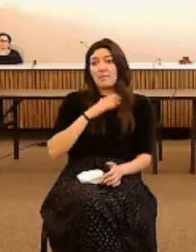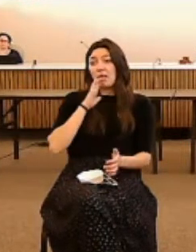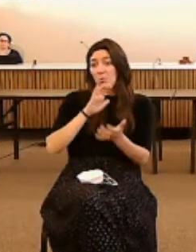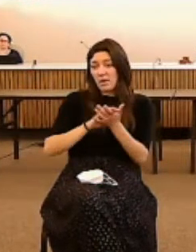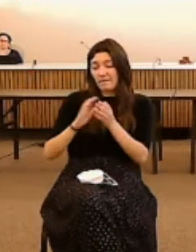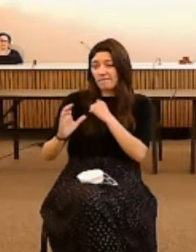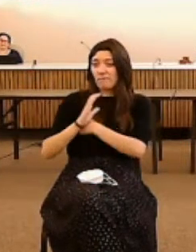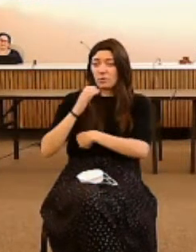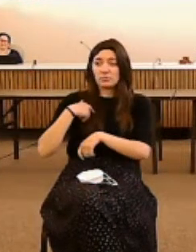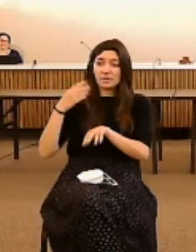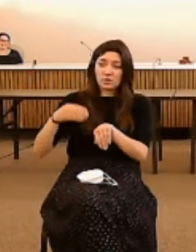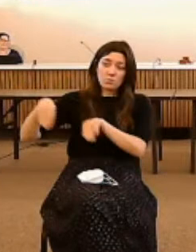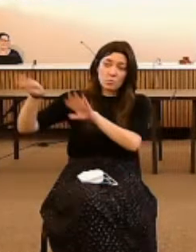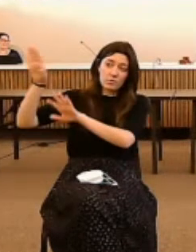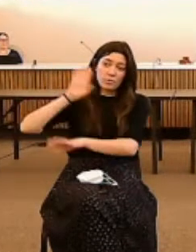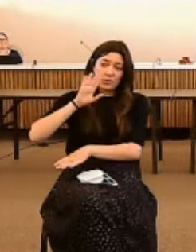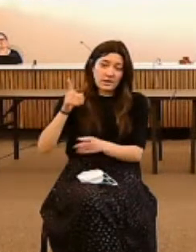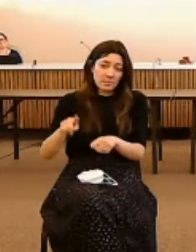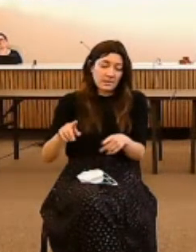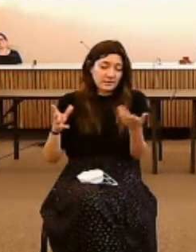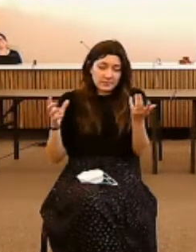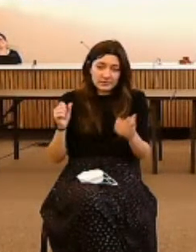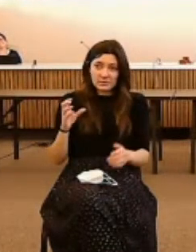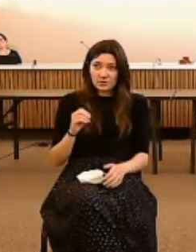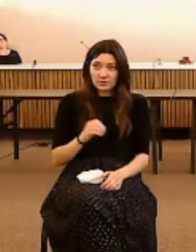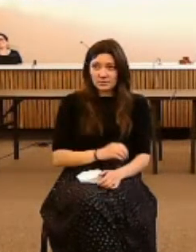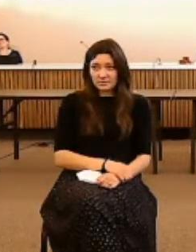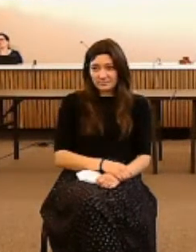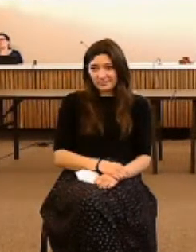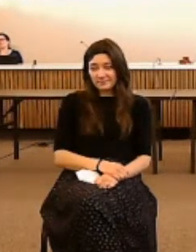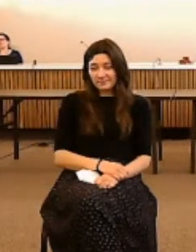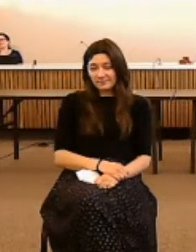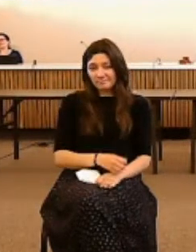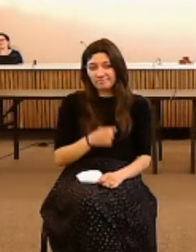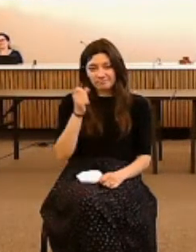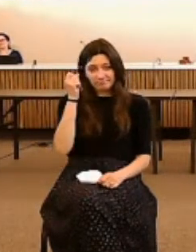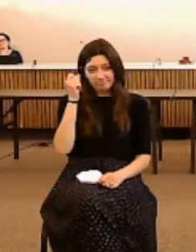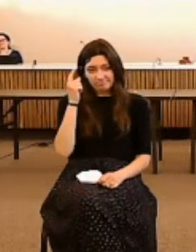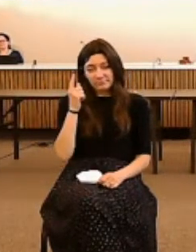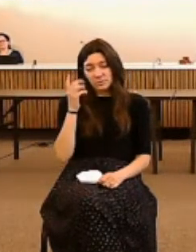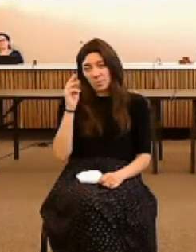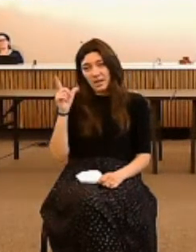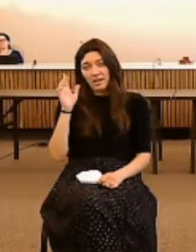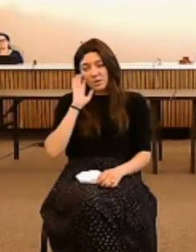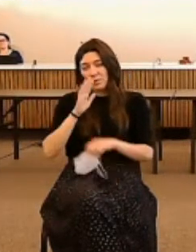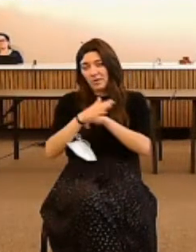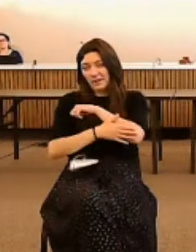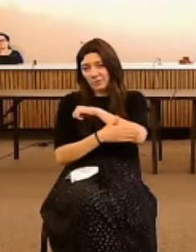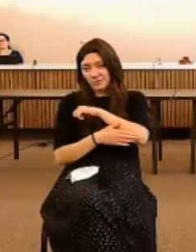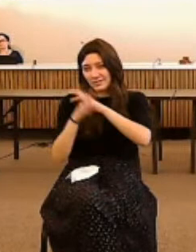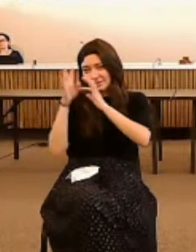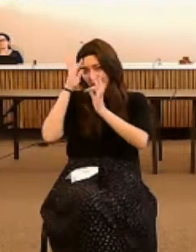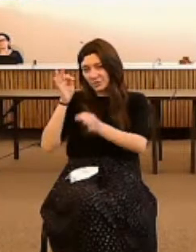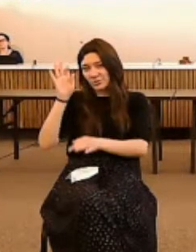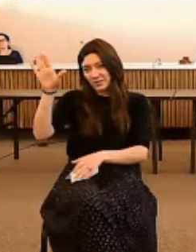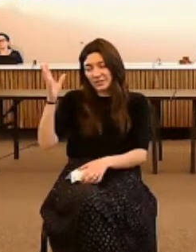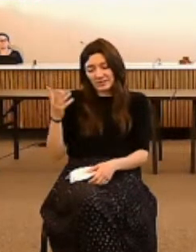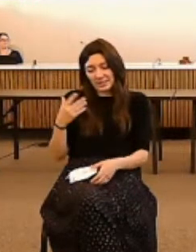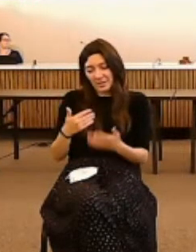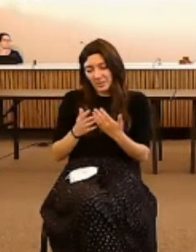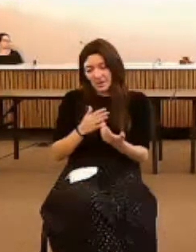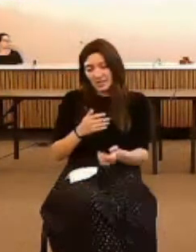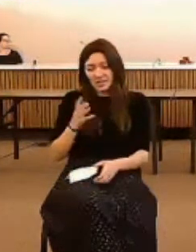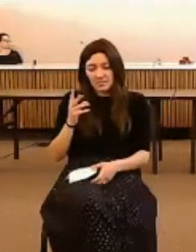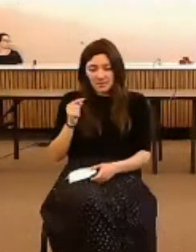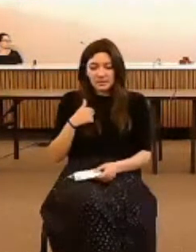move. So, Ultimately, it would be the county's decision anyway, so. Like I said,